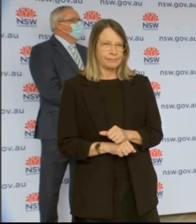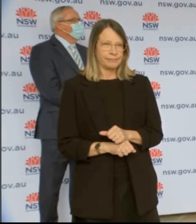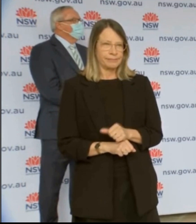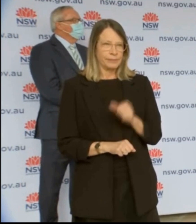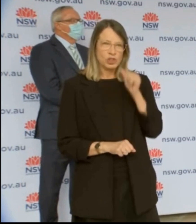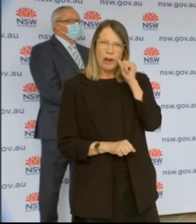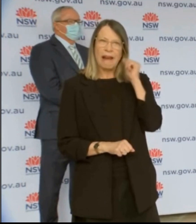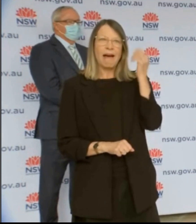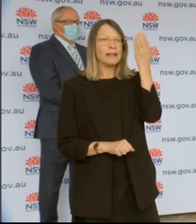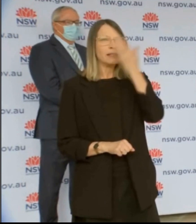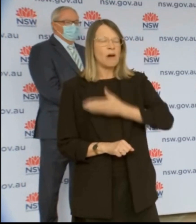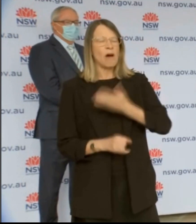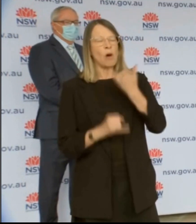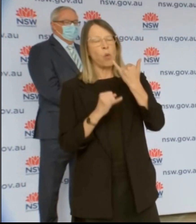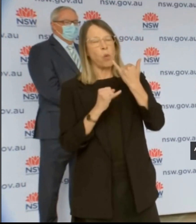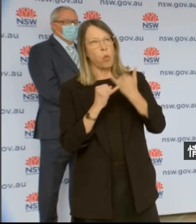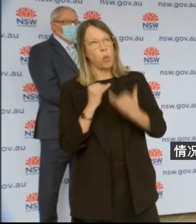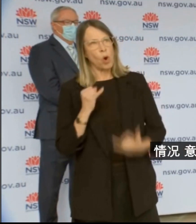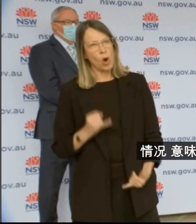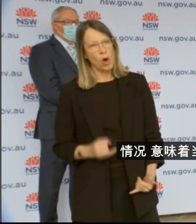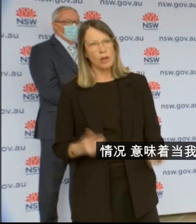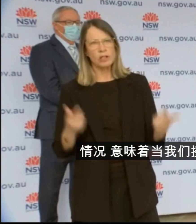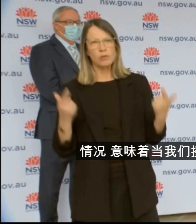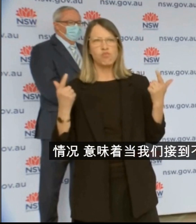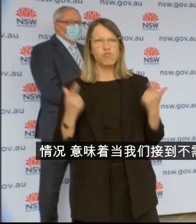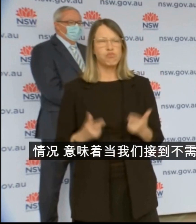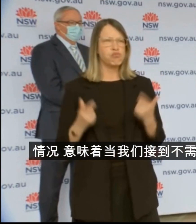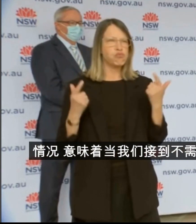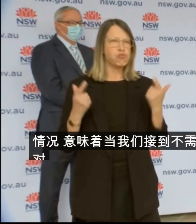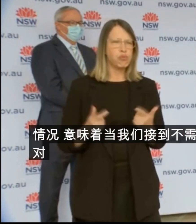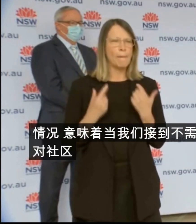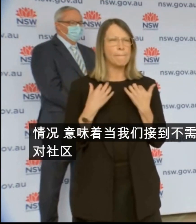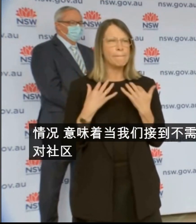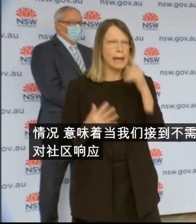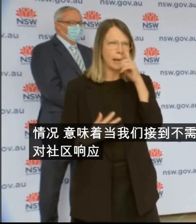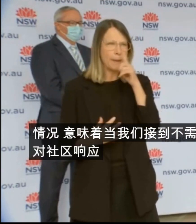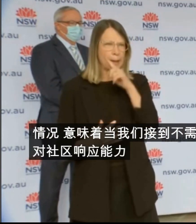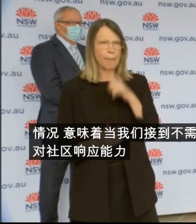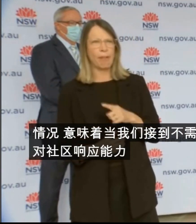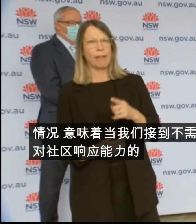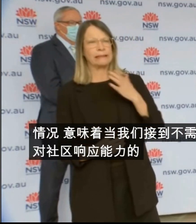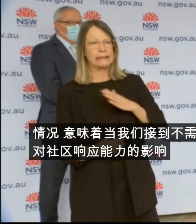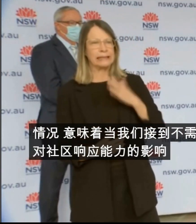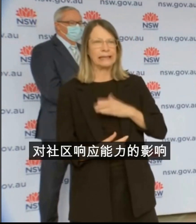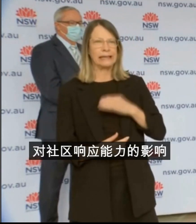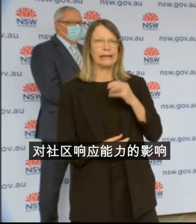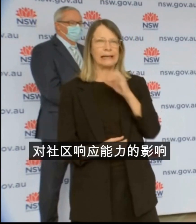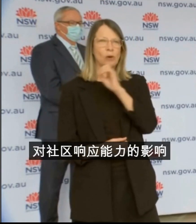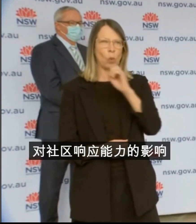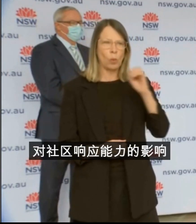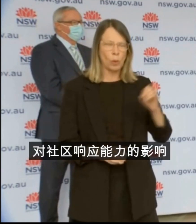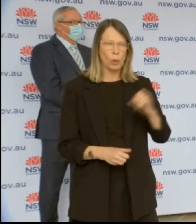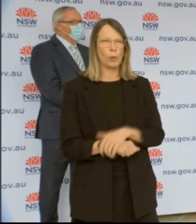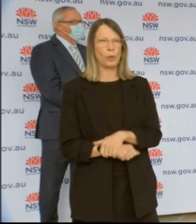that level of criticality to you. Status 3 means that we are seeing impacts in our ability to respond to the